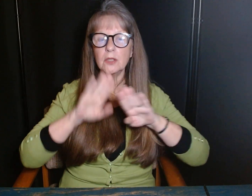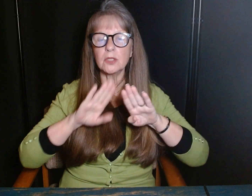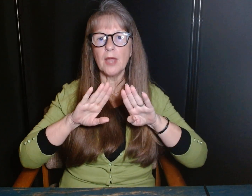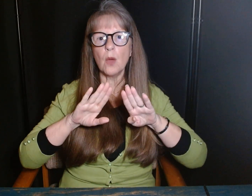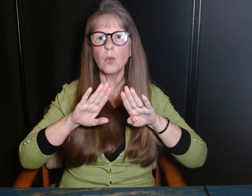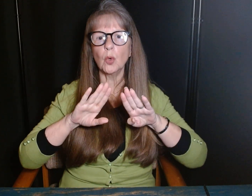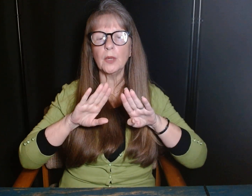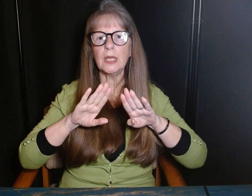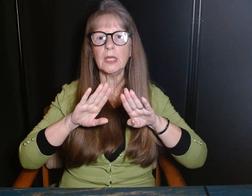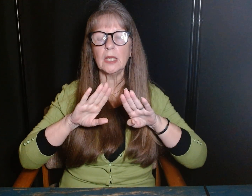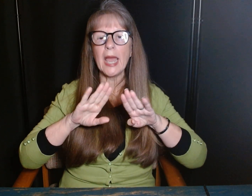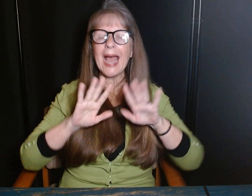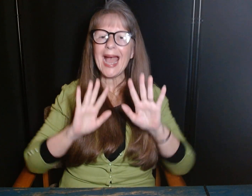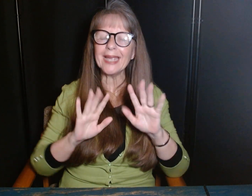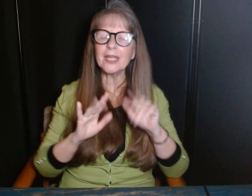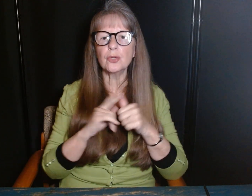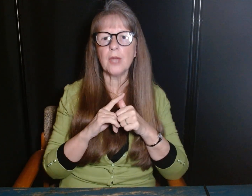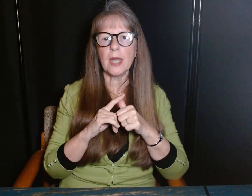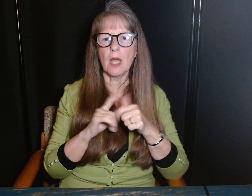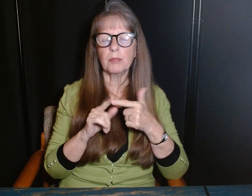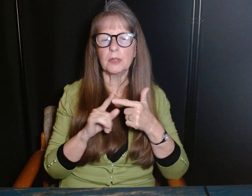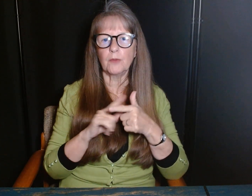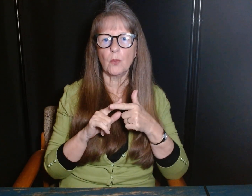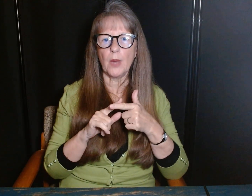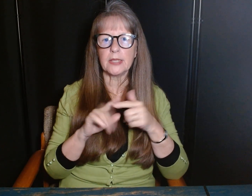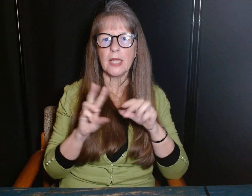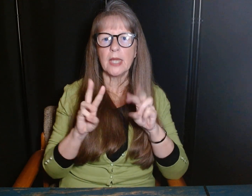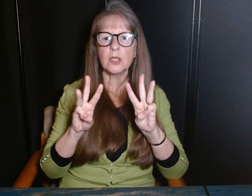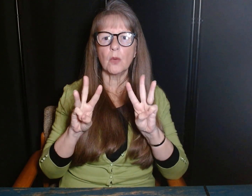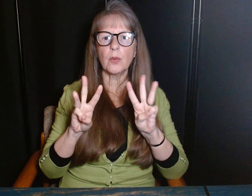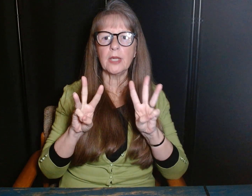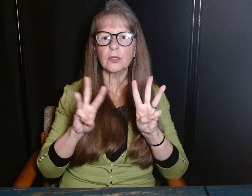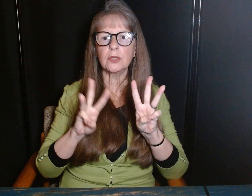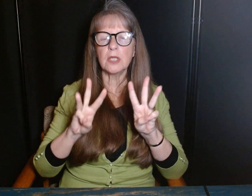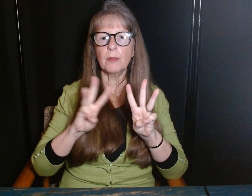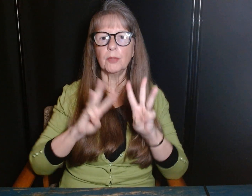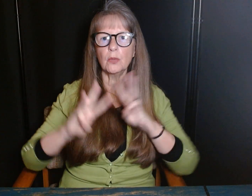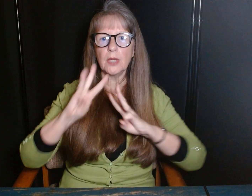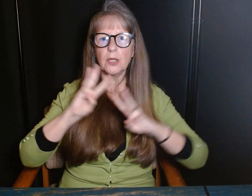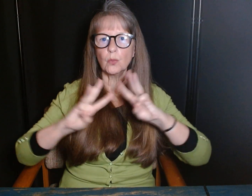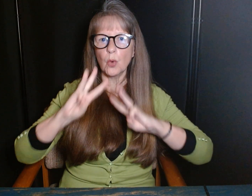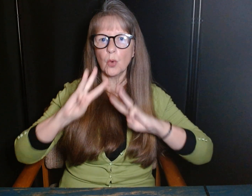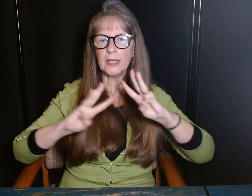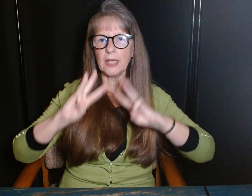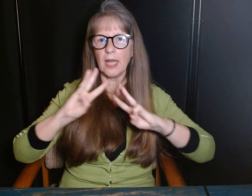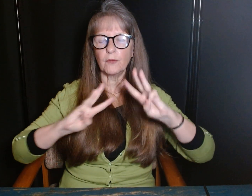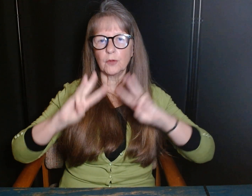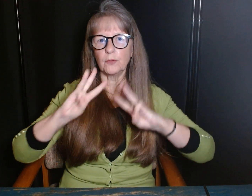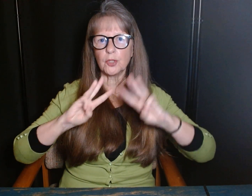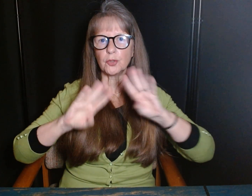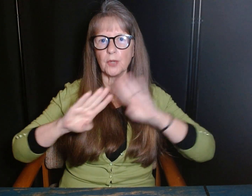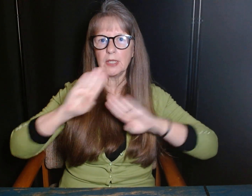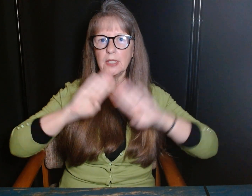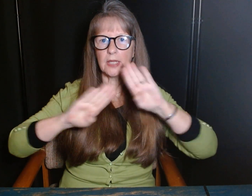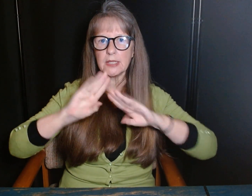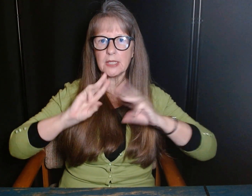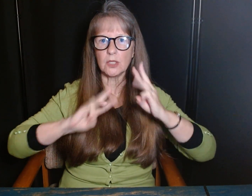now worried, I can do that a couple of different ways. So here's the W, and they do worried, like for frustrated in that sense,